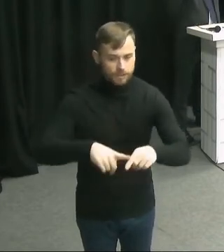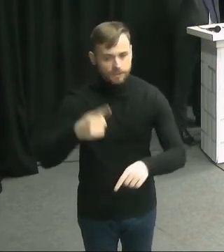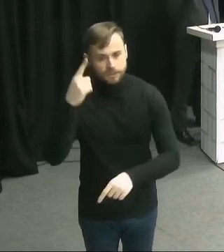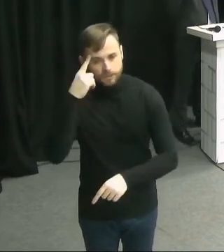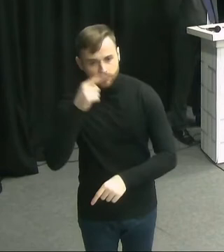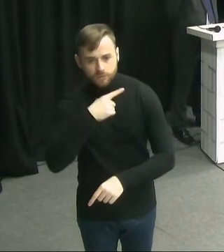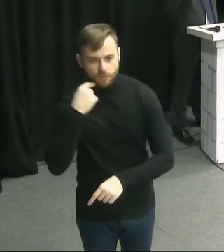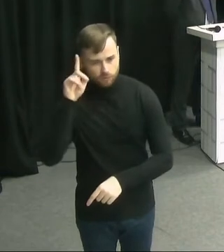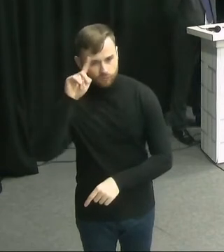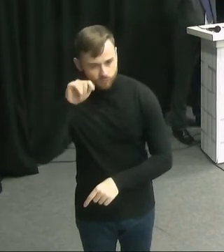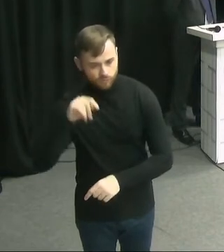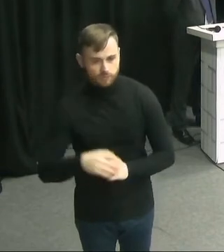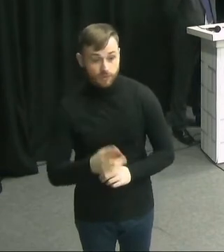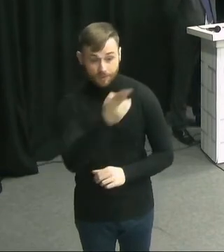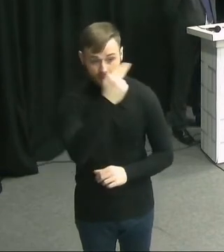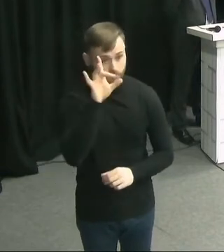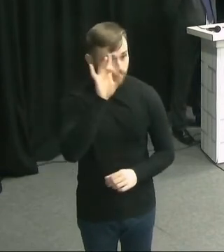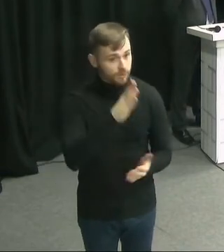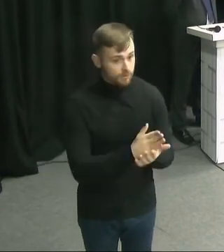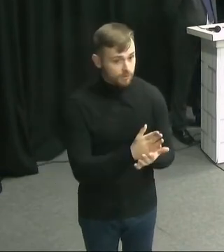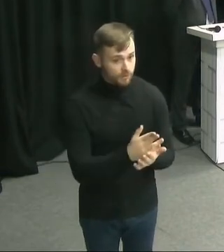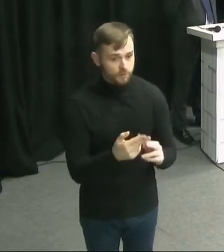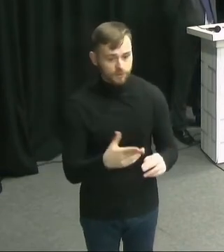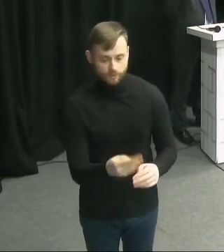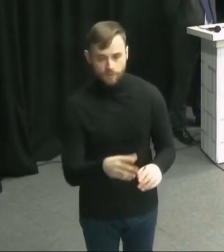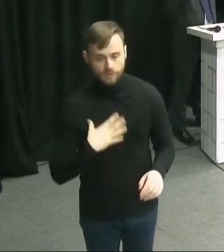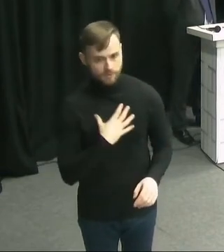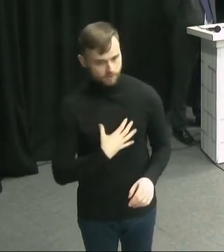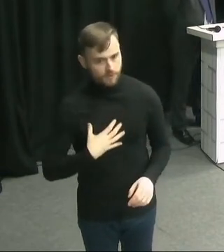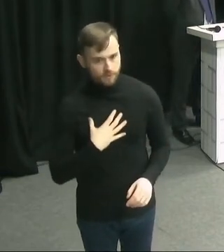to communicate with them. We need to include them,